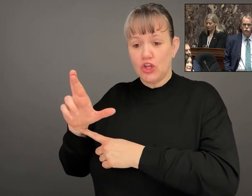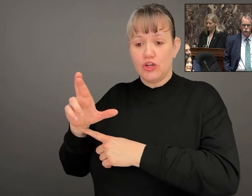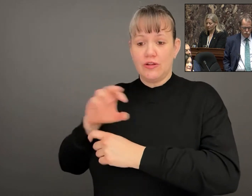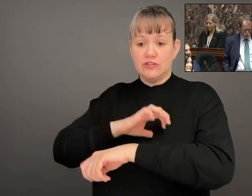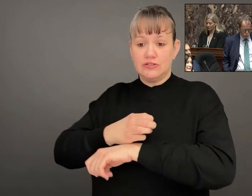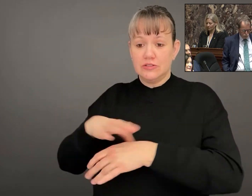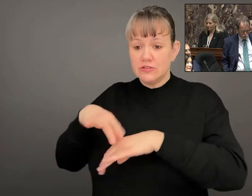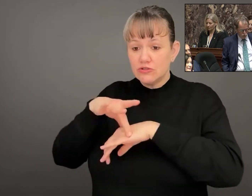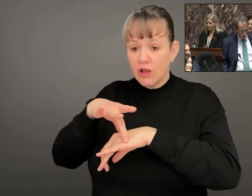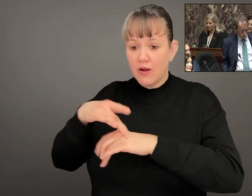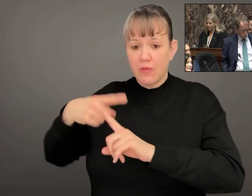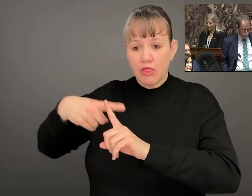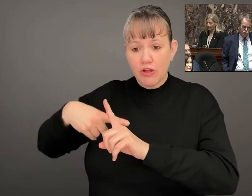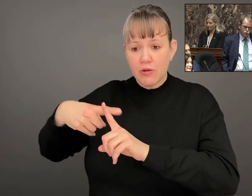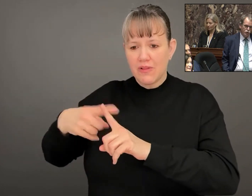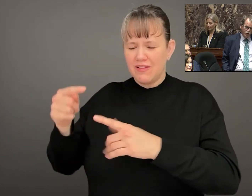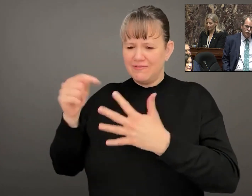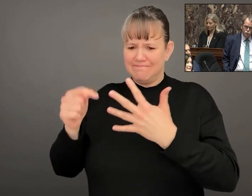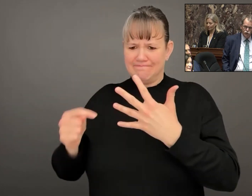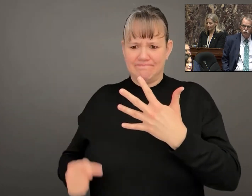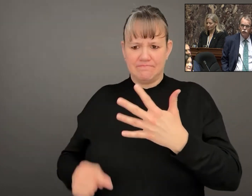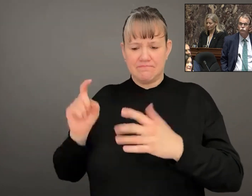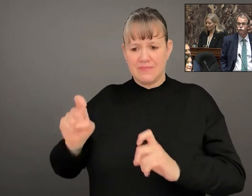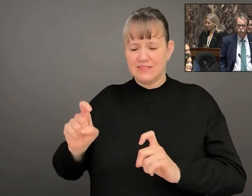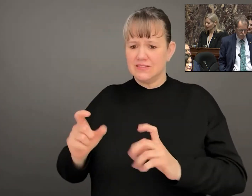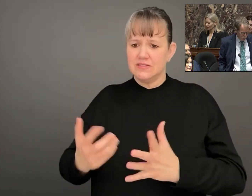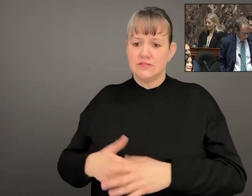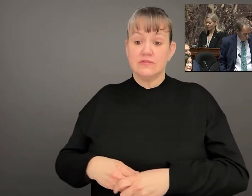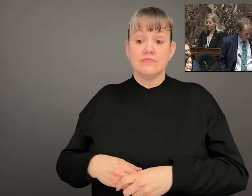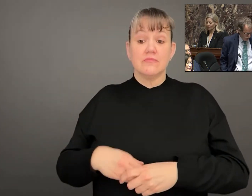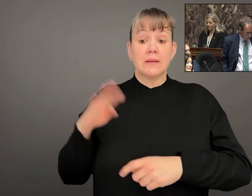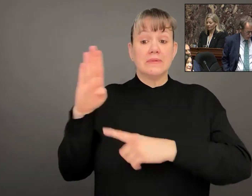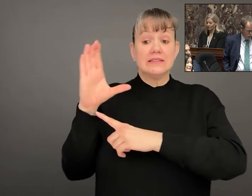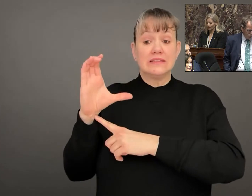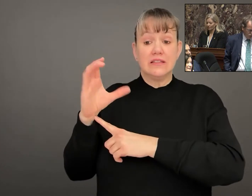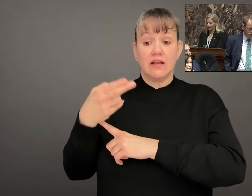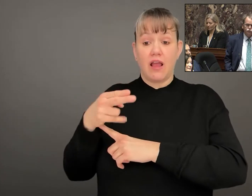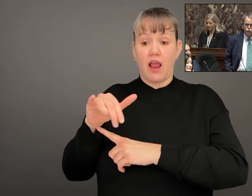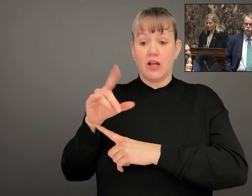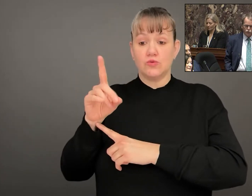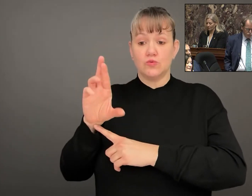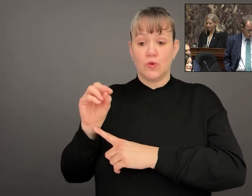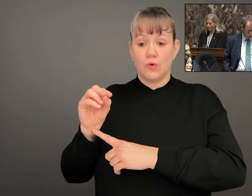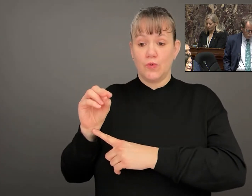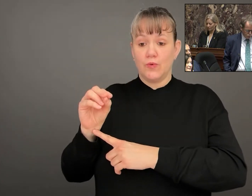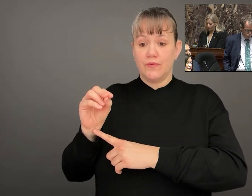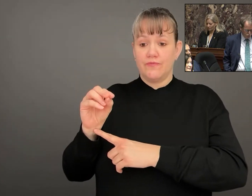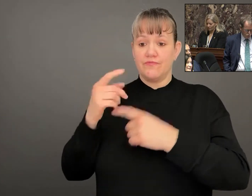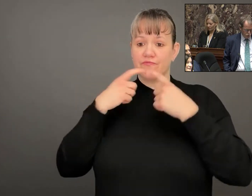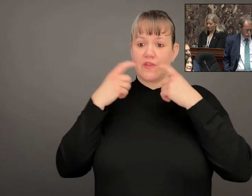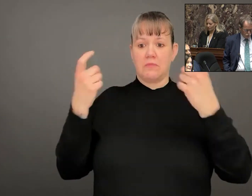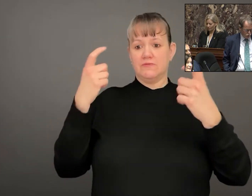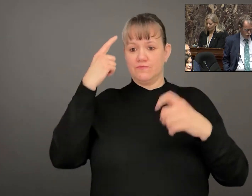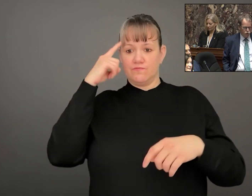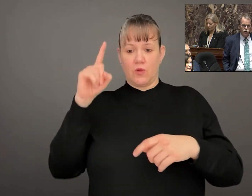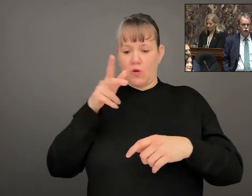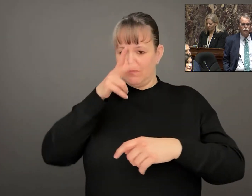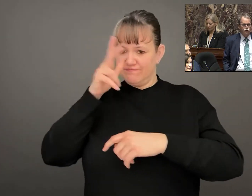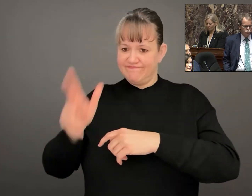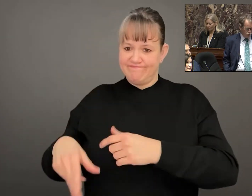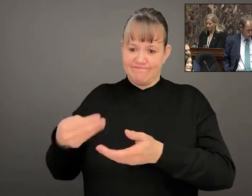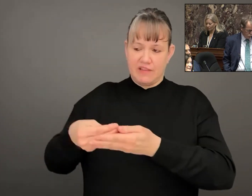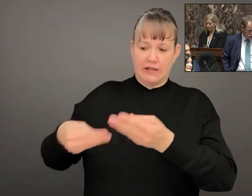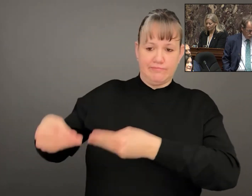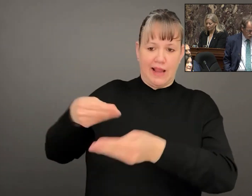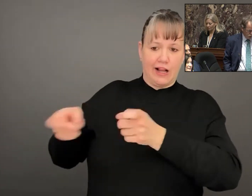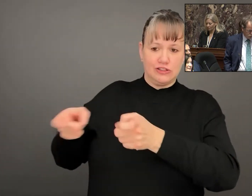Site C Dam financial mismanagement infamy, announced with great fanfare that it secured 9